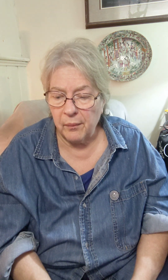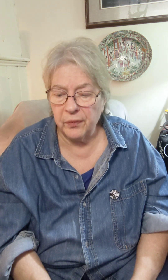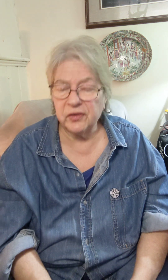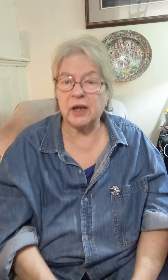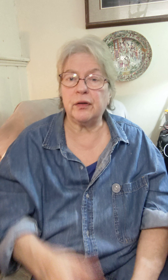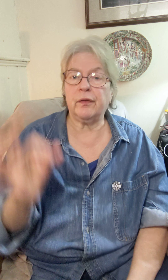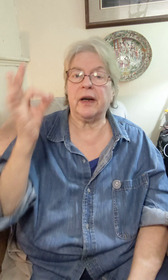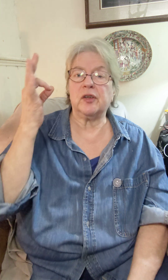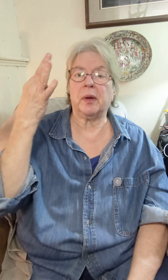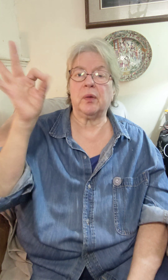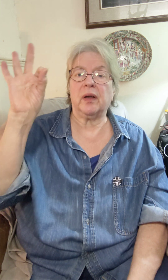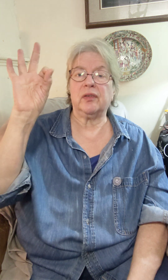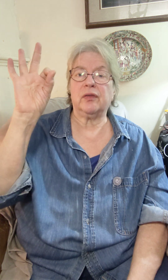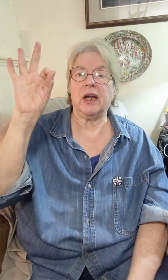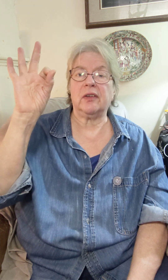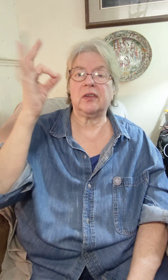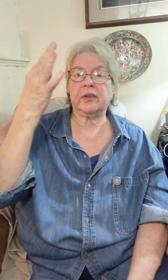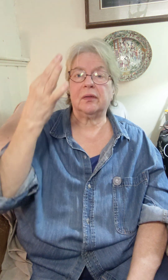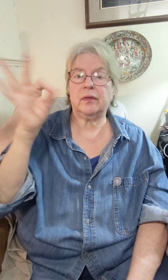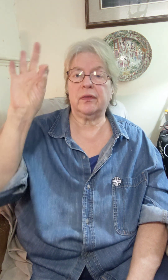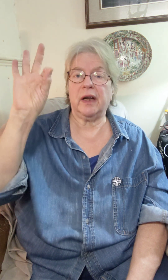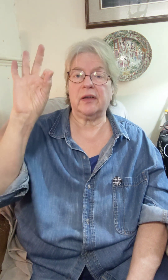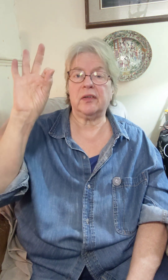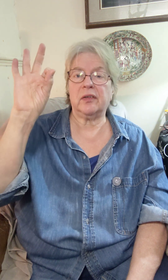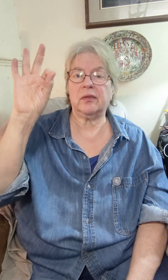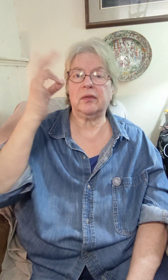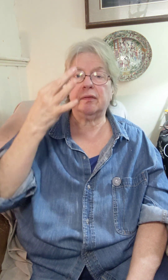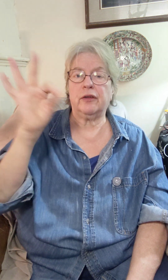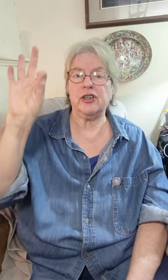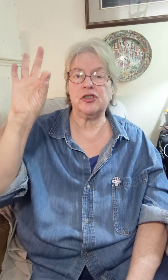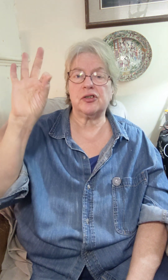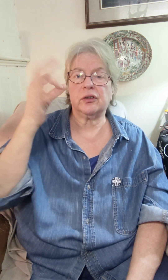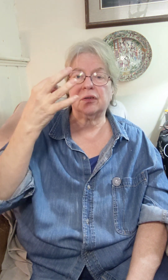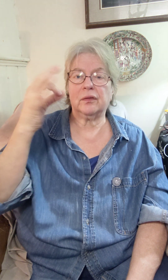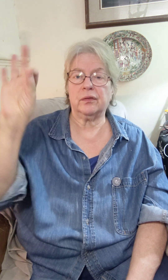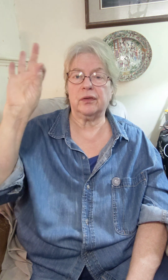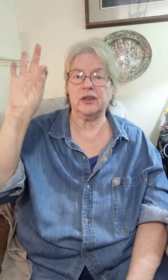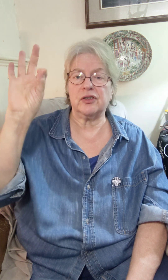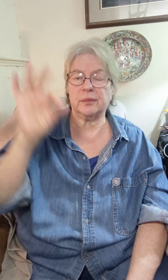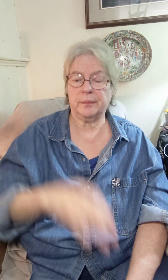The sign for France, by the way, is France. French.